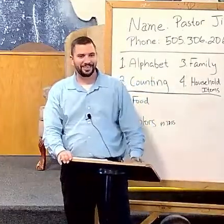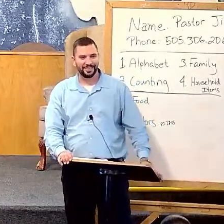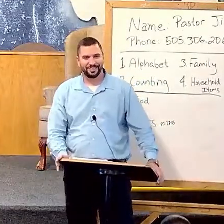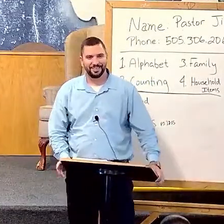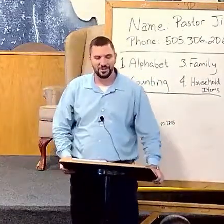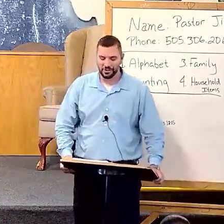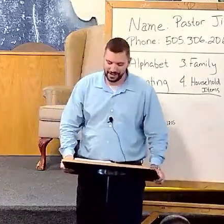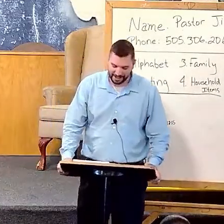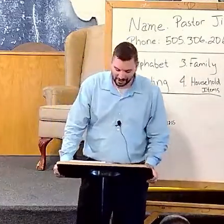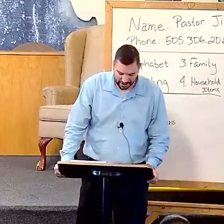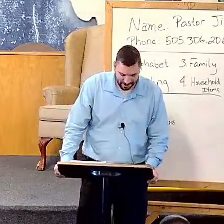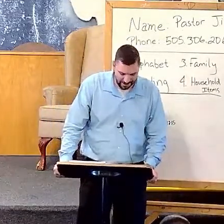just ask Charity.